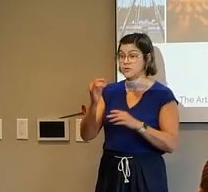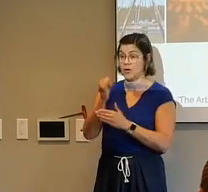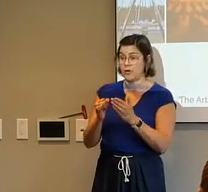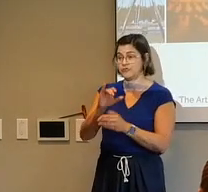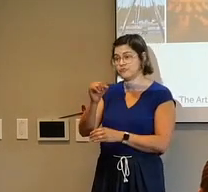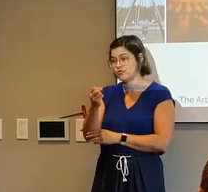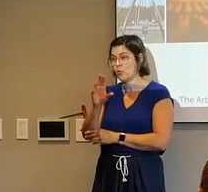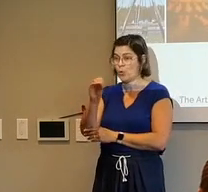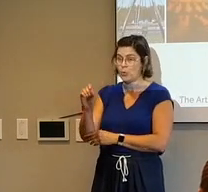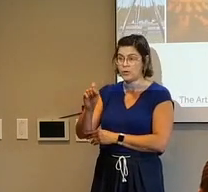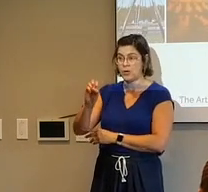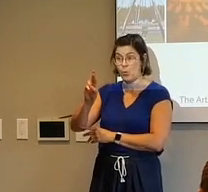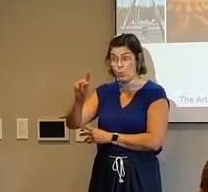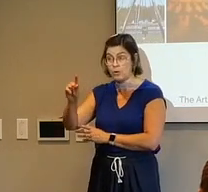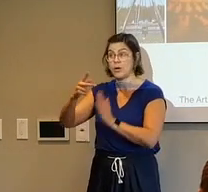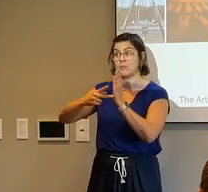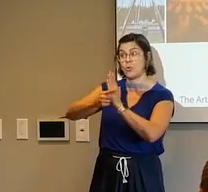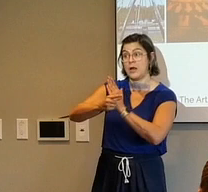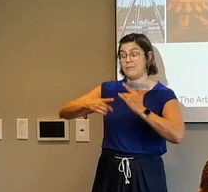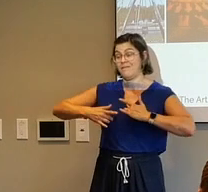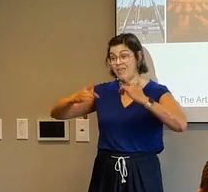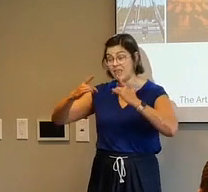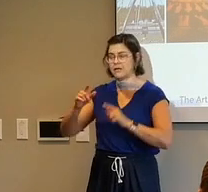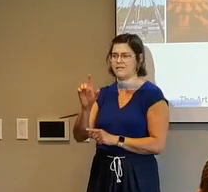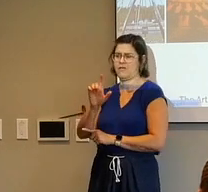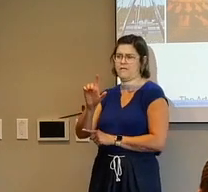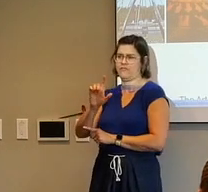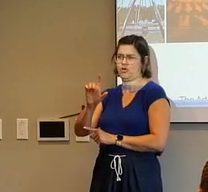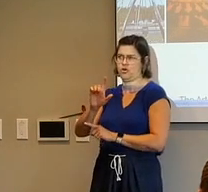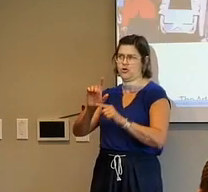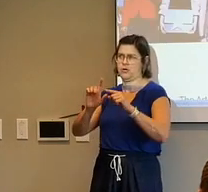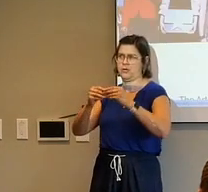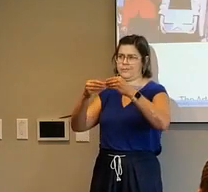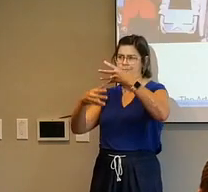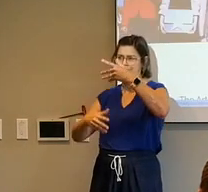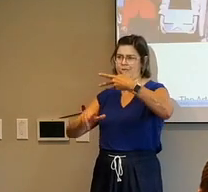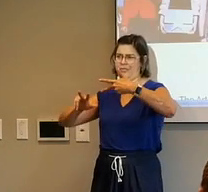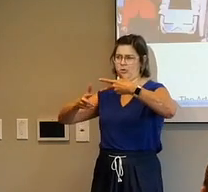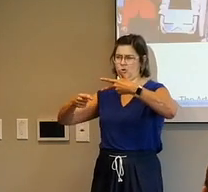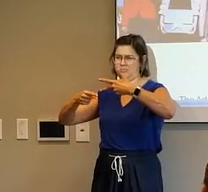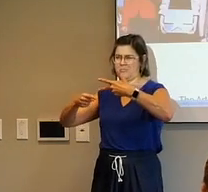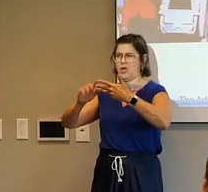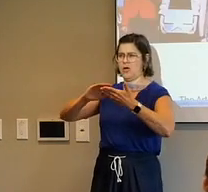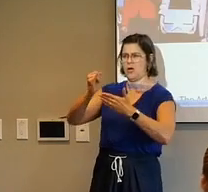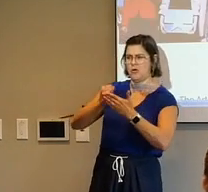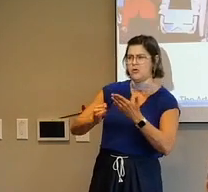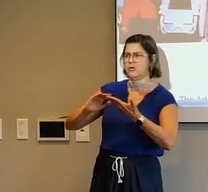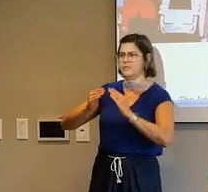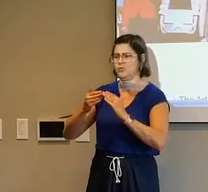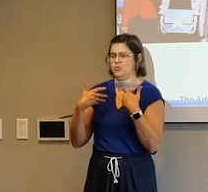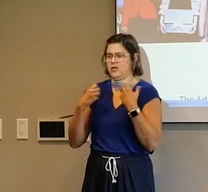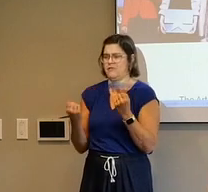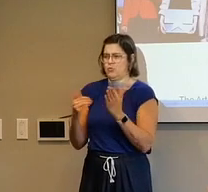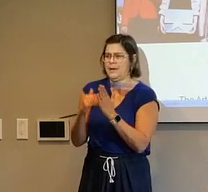artsjoco.org, programs and events, hover over that, and then it's like the third down, arts and community recovery and rebuilding